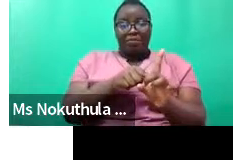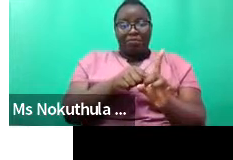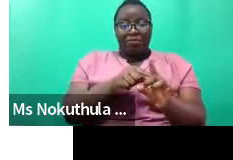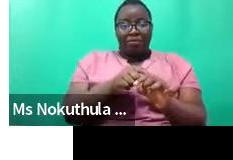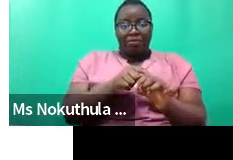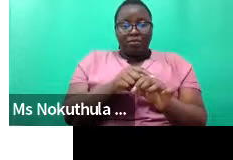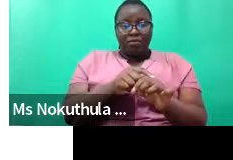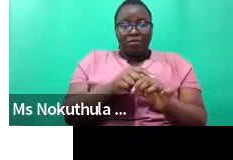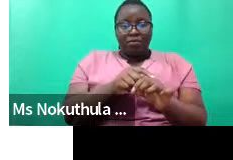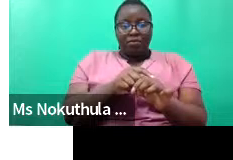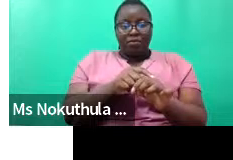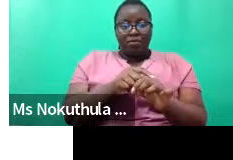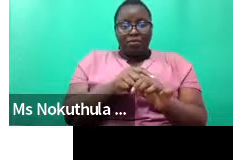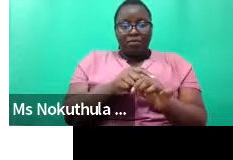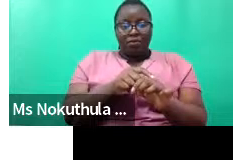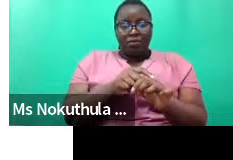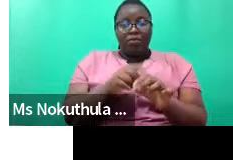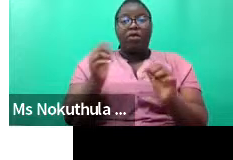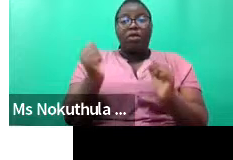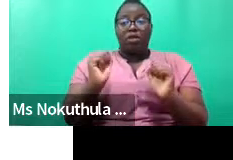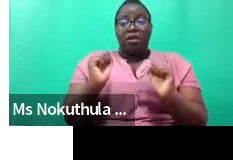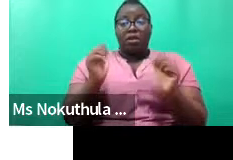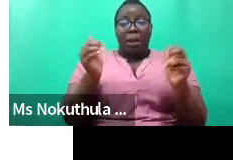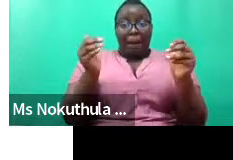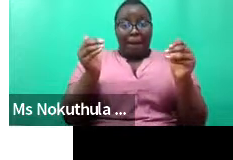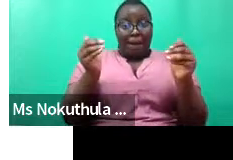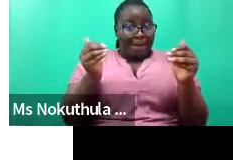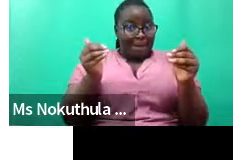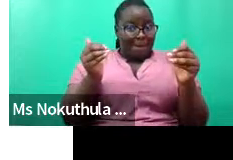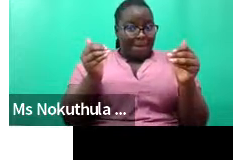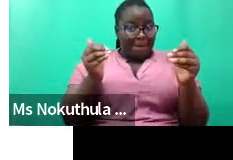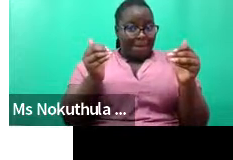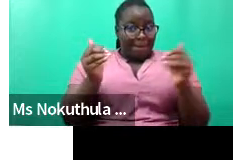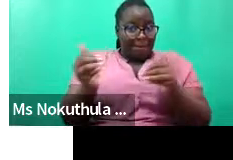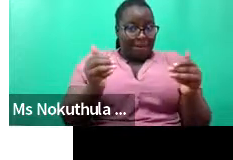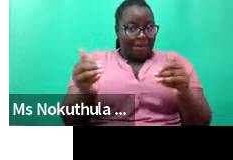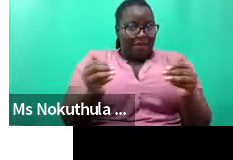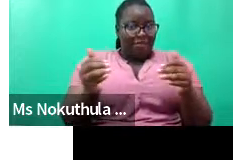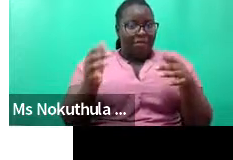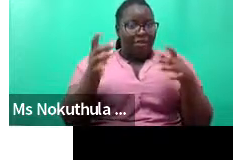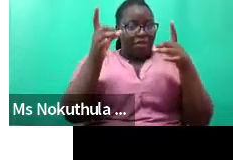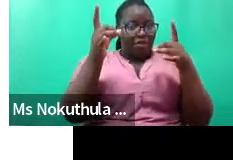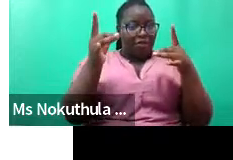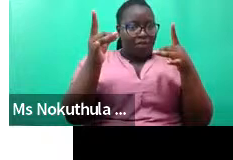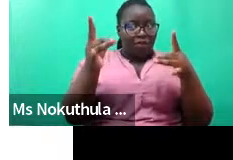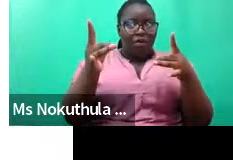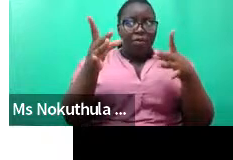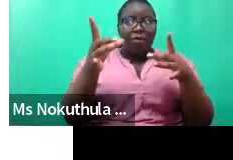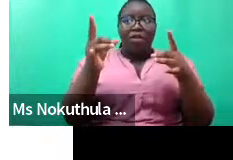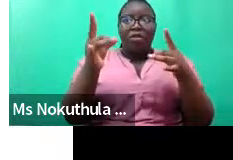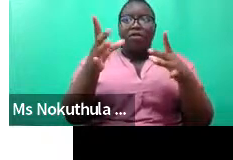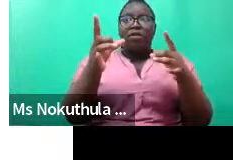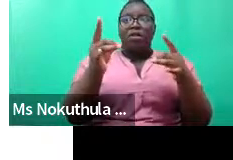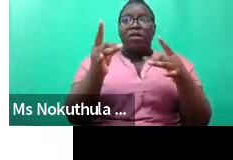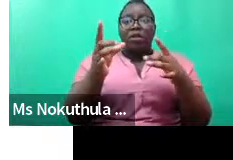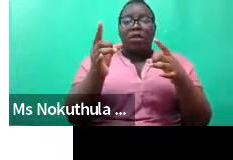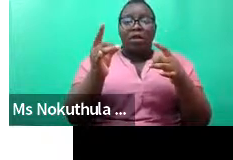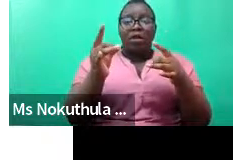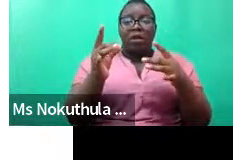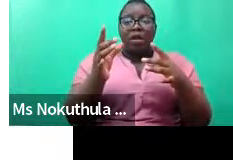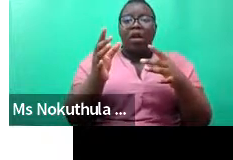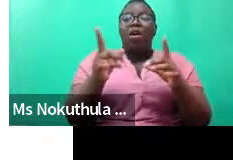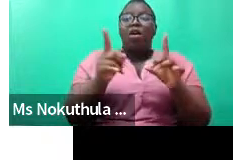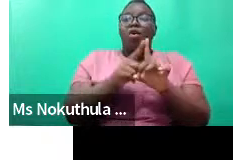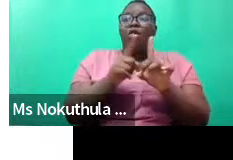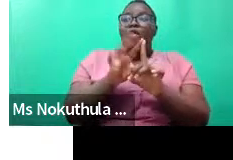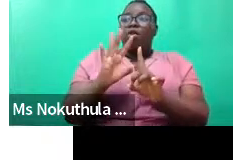interviews. And the management of information. So the file, notes, scripts of recording were logged in a safe that I was the only one who